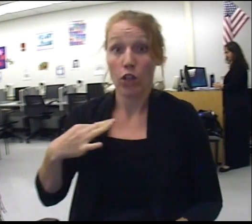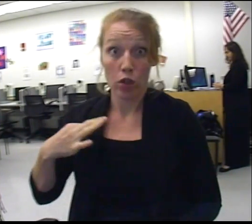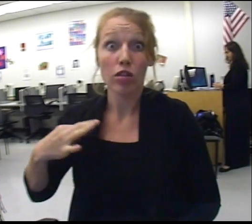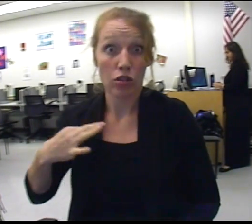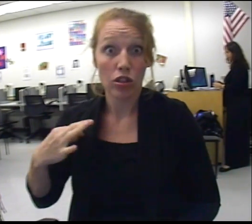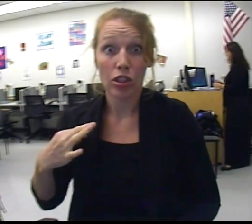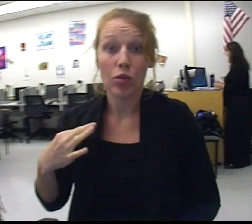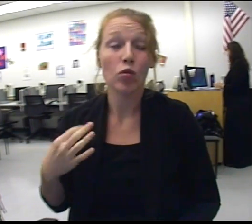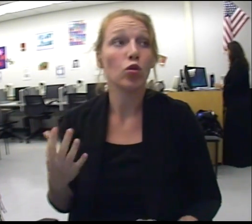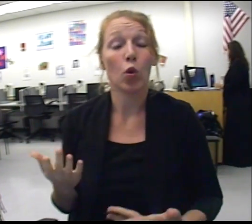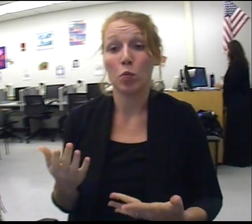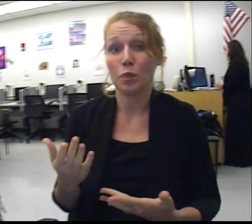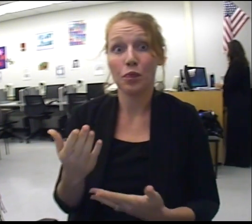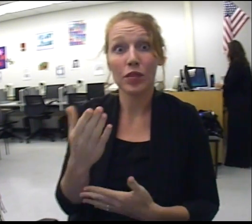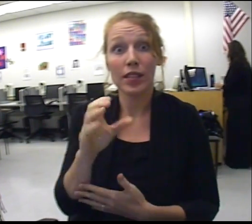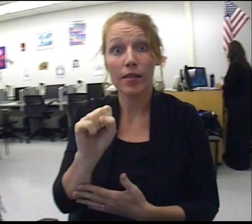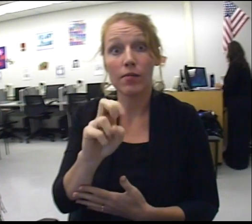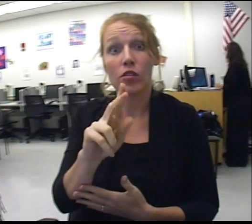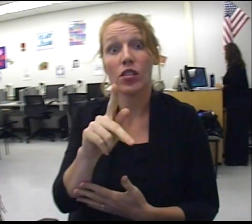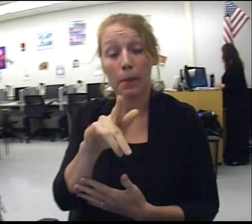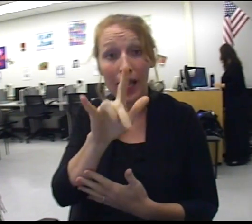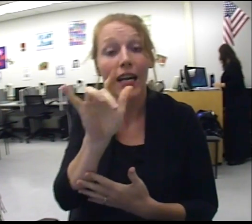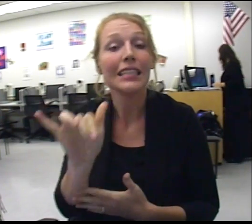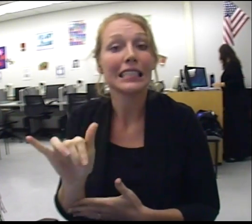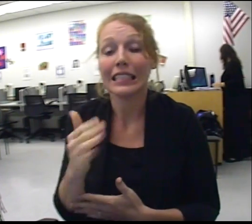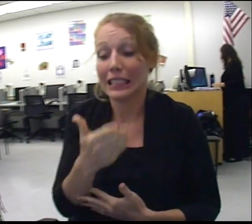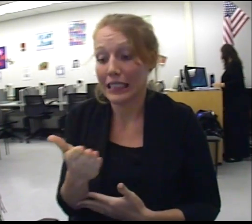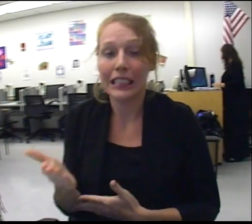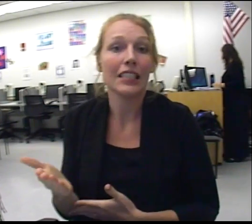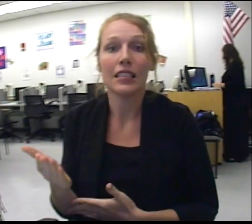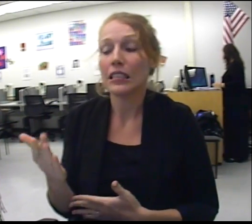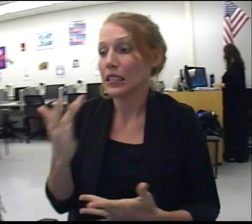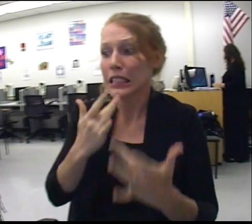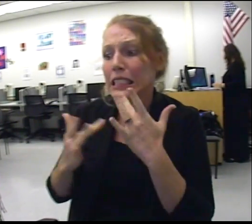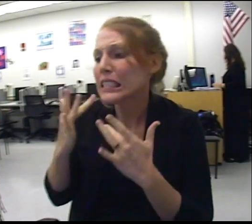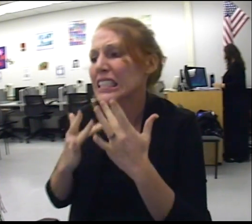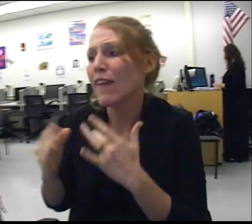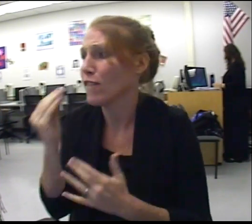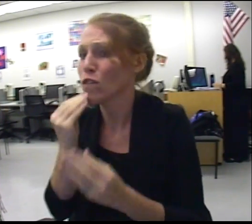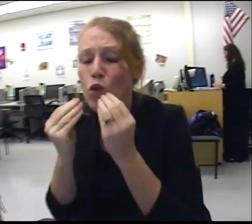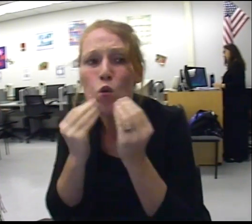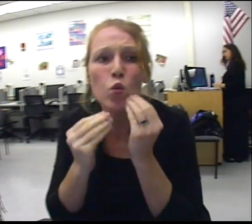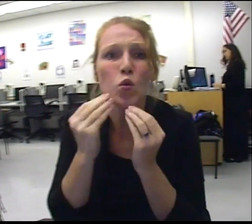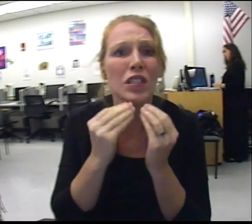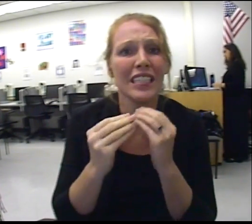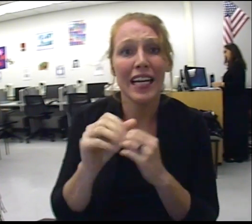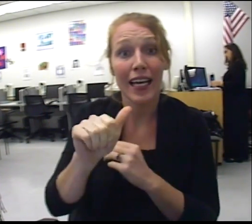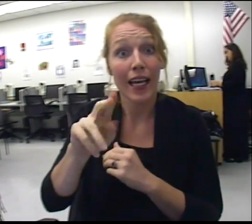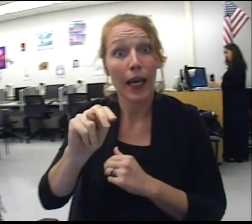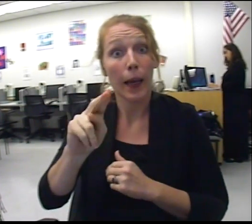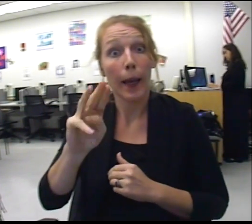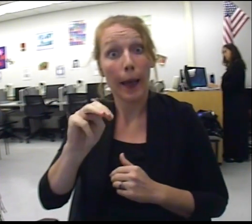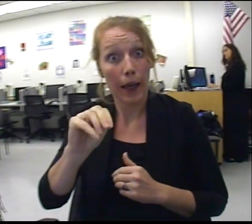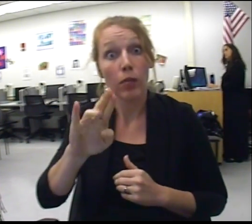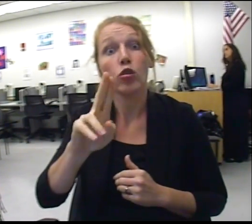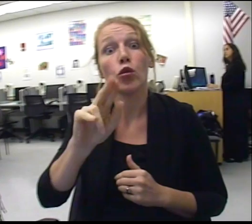with food and ammunition. And also there was a lack of support. We're going to look at a pie